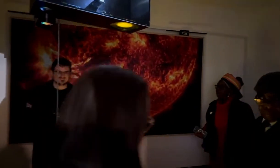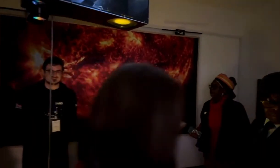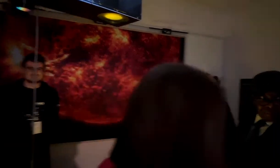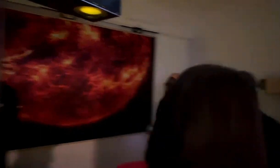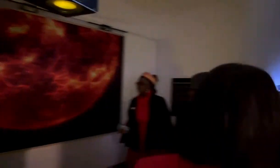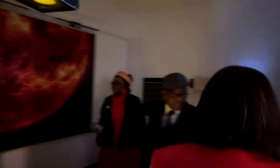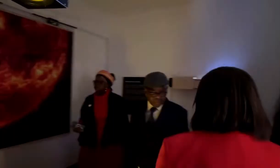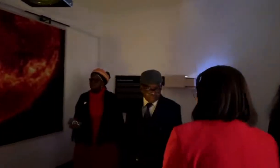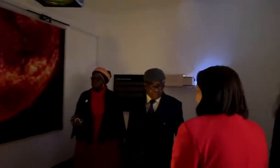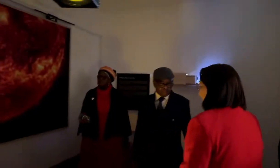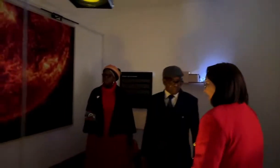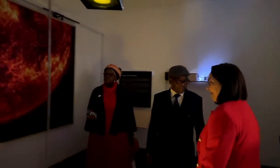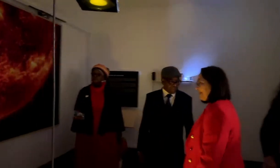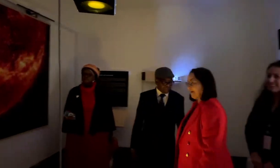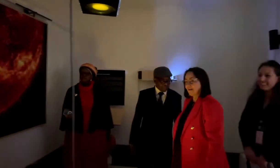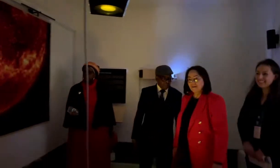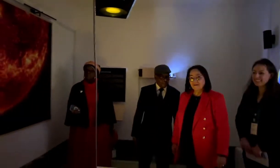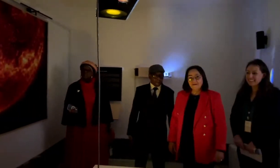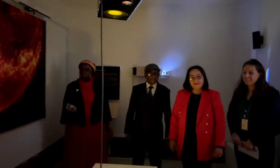Oh, sorry.